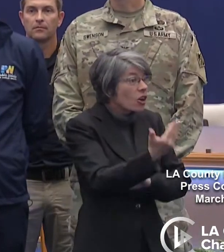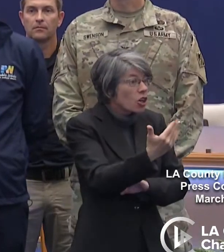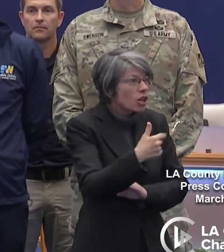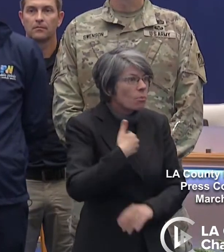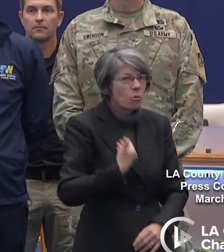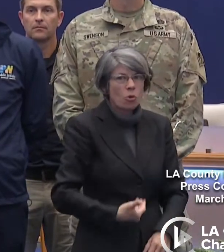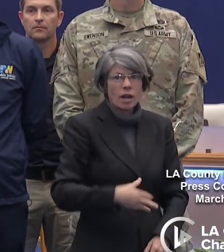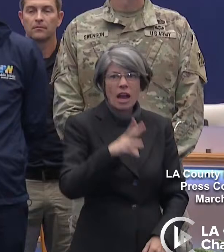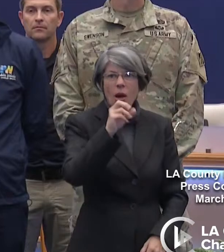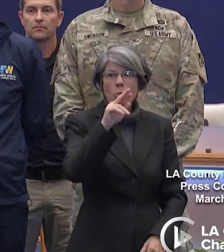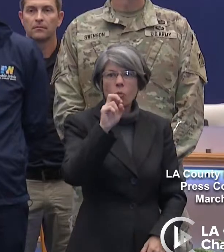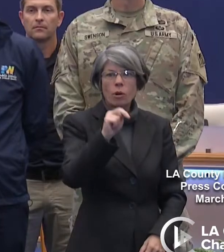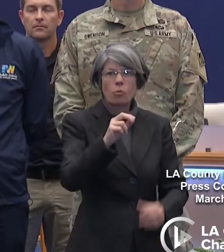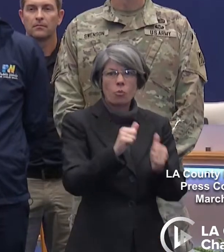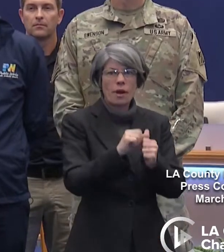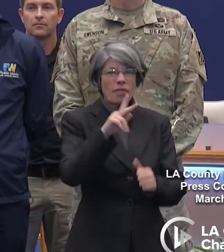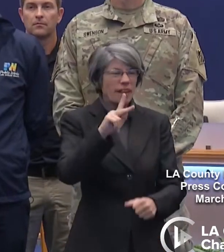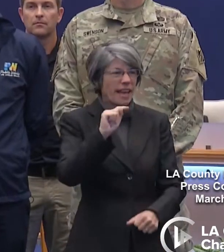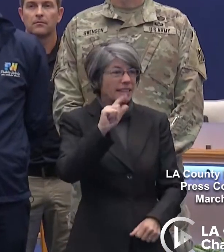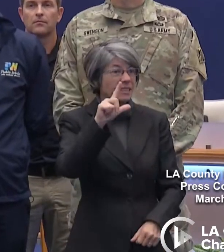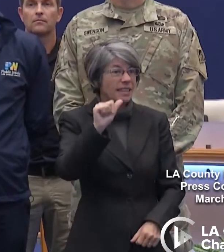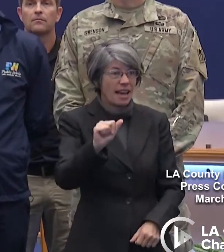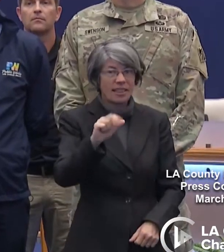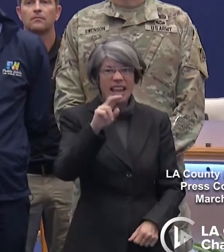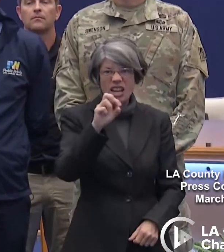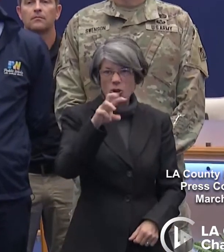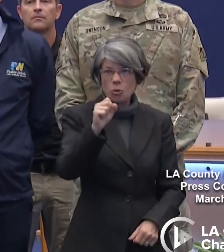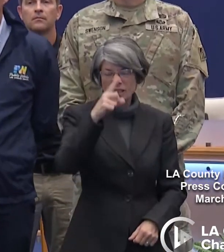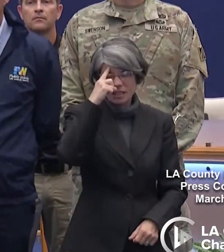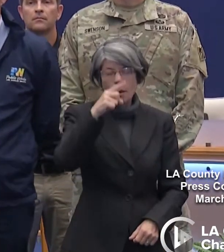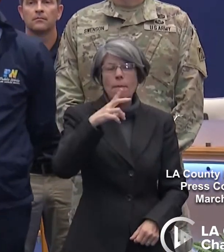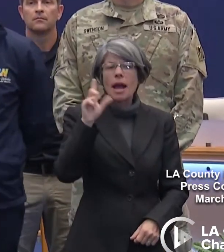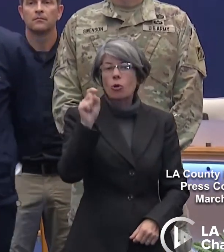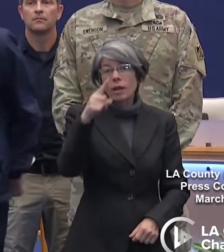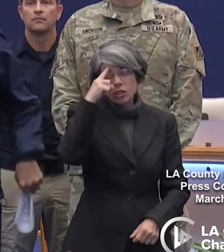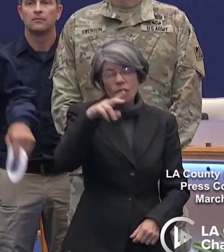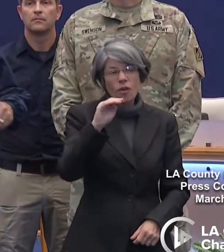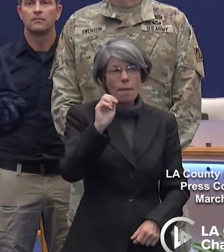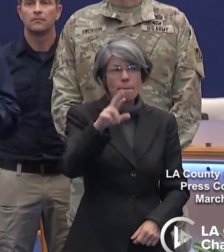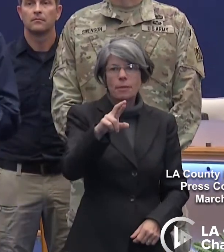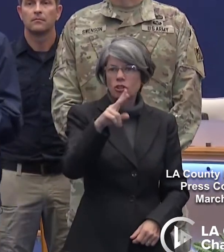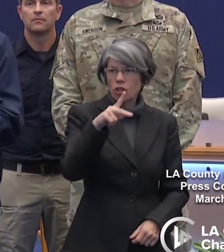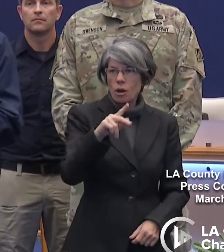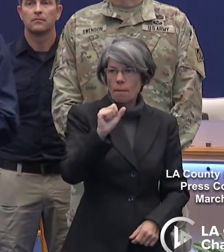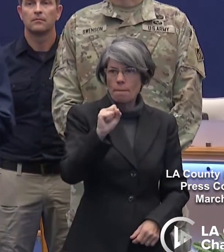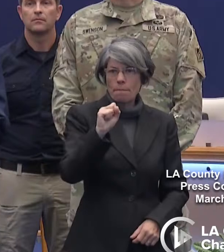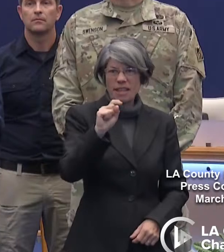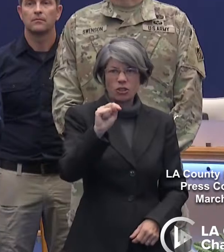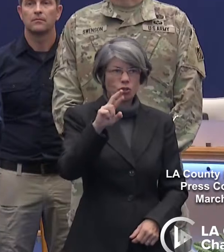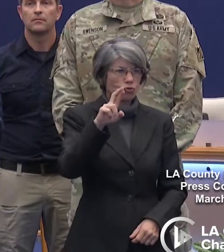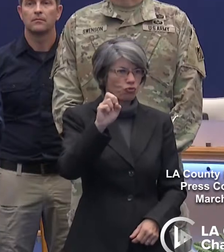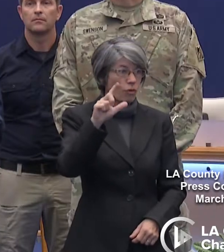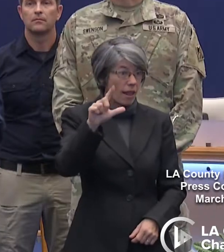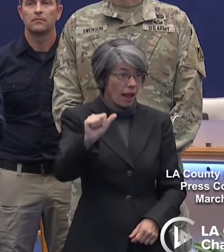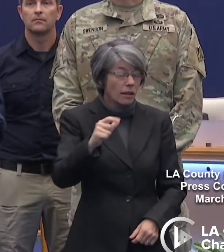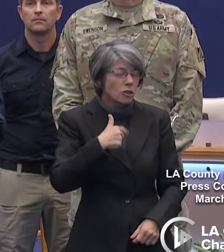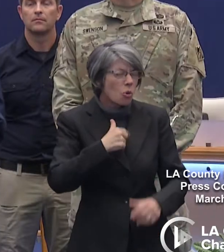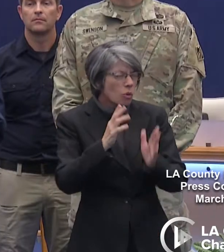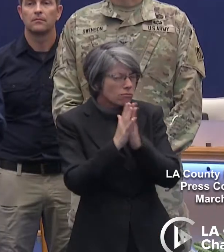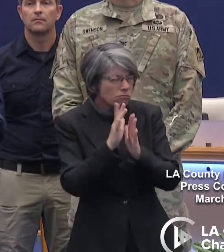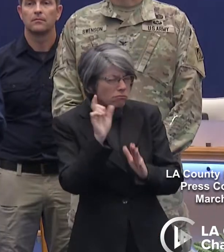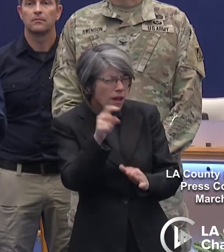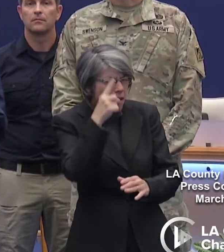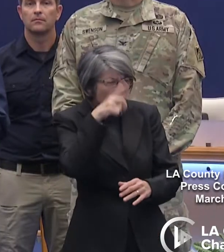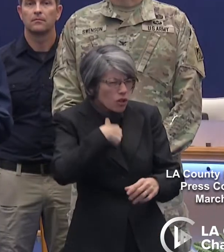I'm Omar Lewis with KTLA 5 News. My question is for Mr. Pastrilla. We know that your department is working closely with the city